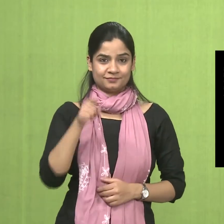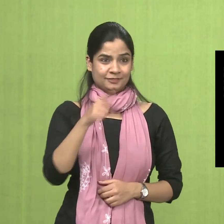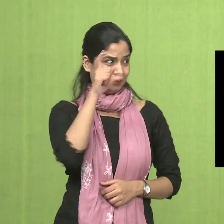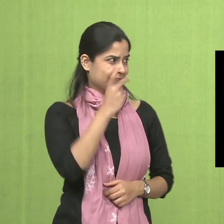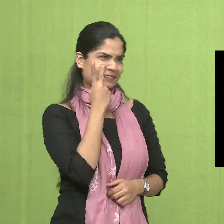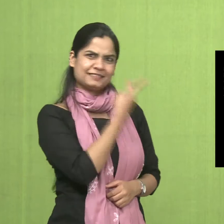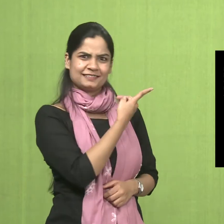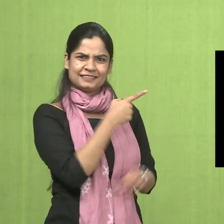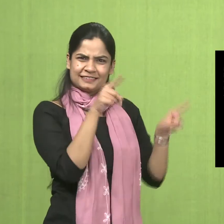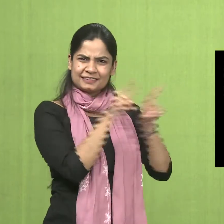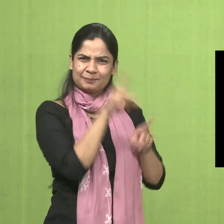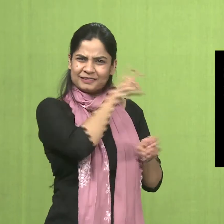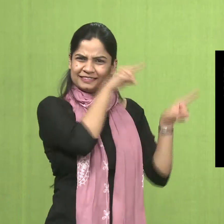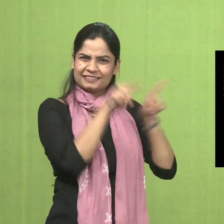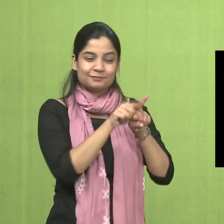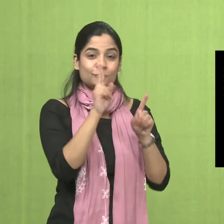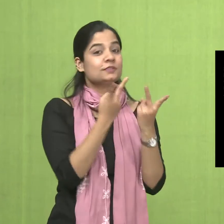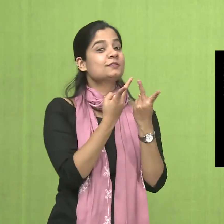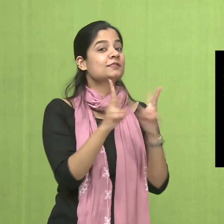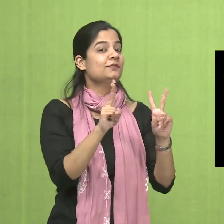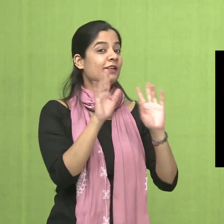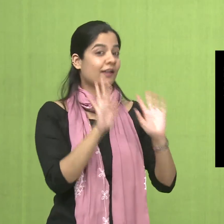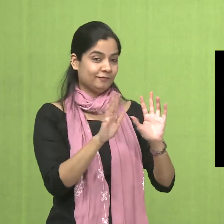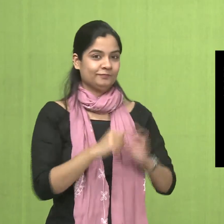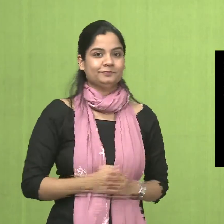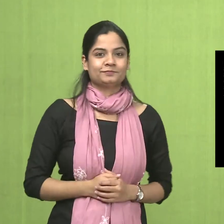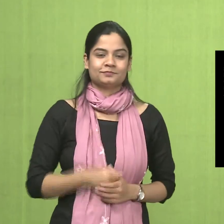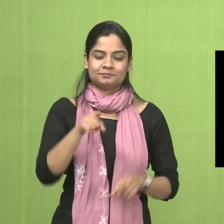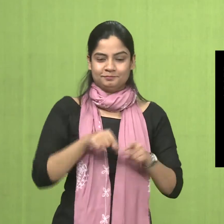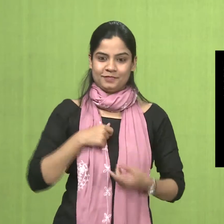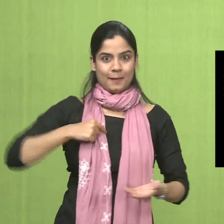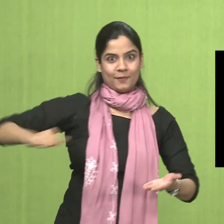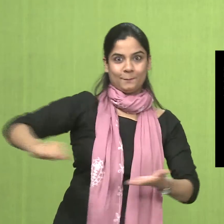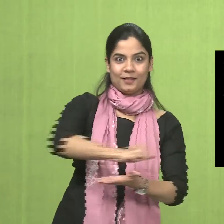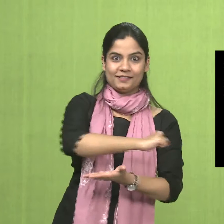see in the picture, the same picture we have used, but the concept is different here. Working at an appropriate height.